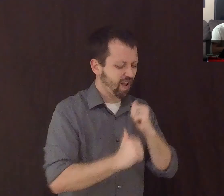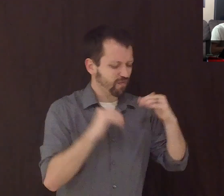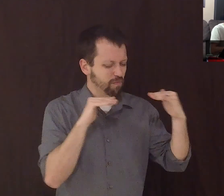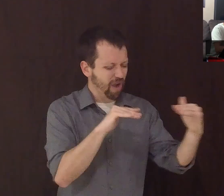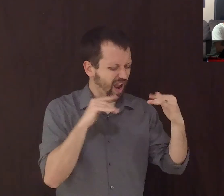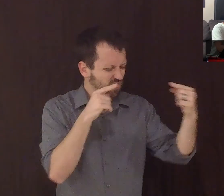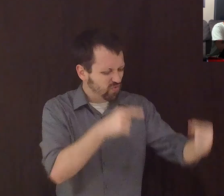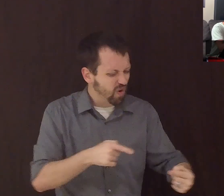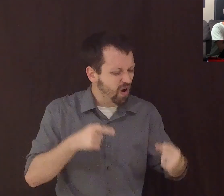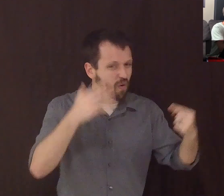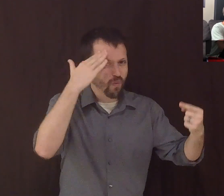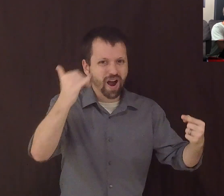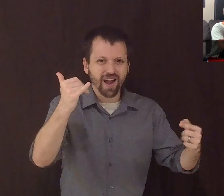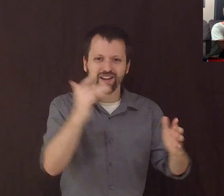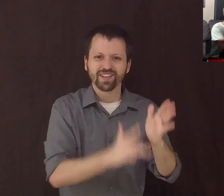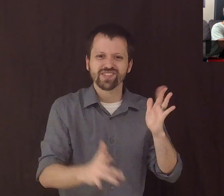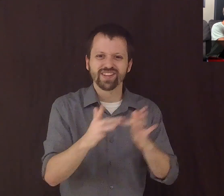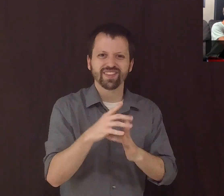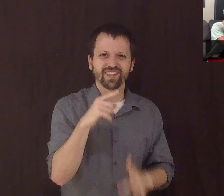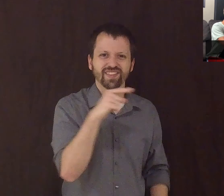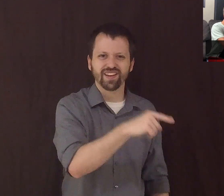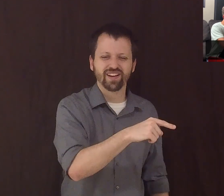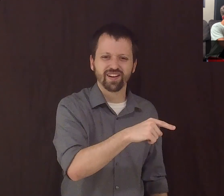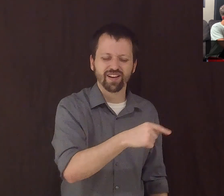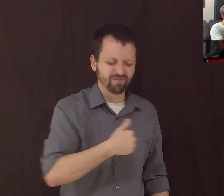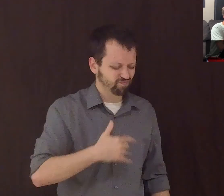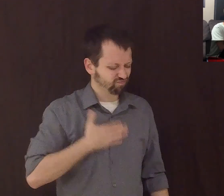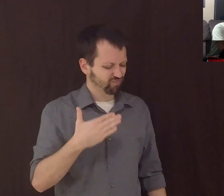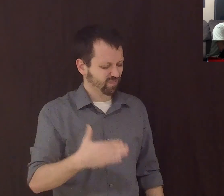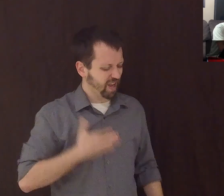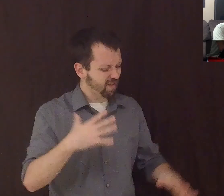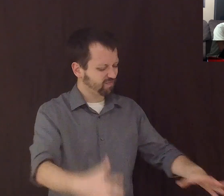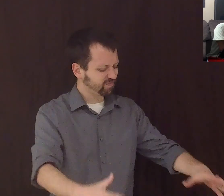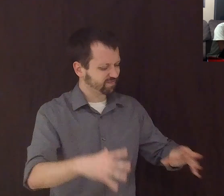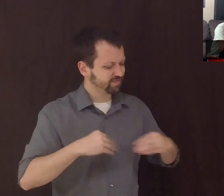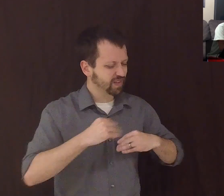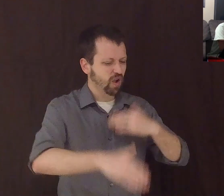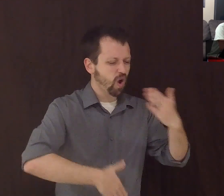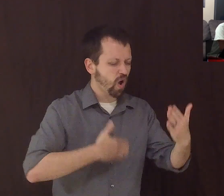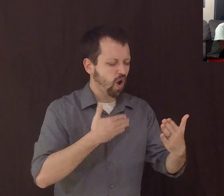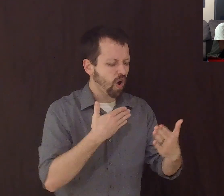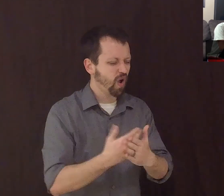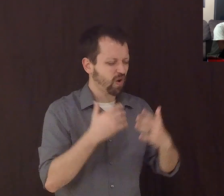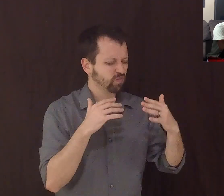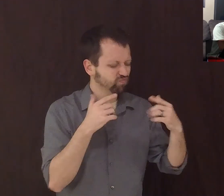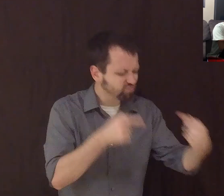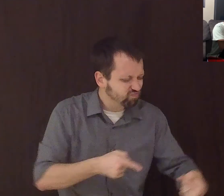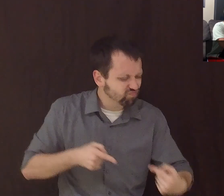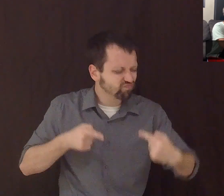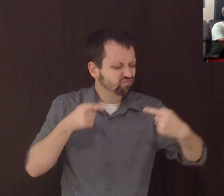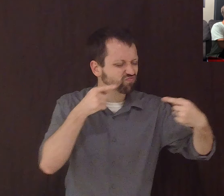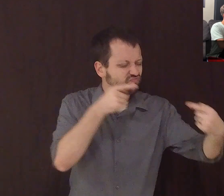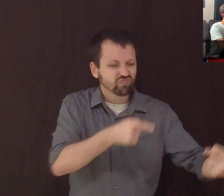battle. Cause I know that's when you'll be. I'll count the joy come every battle.